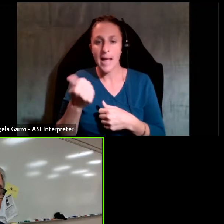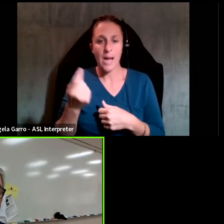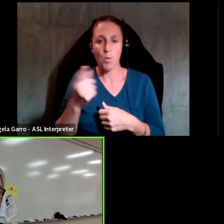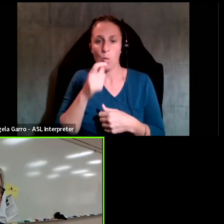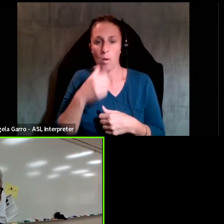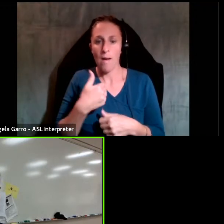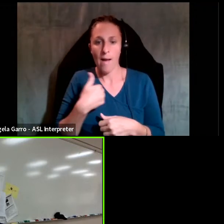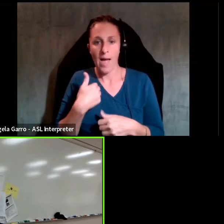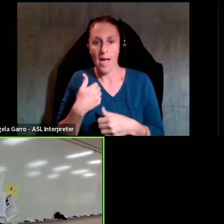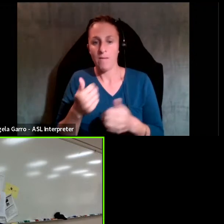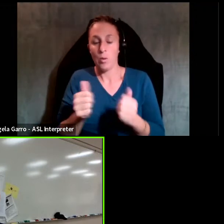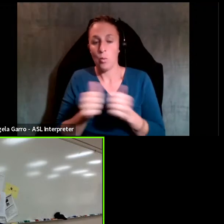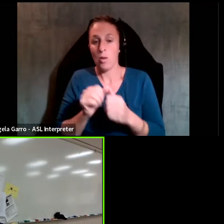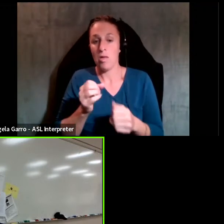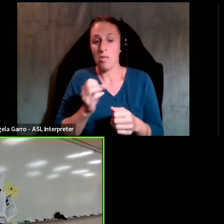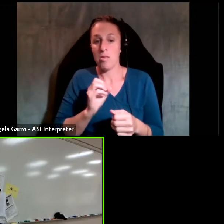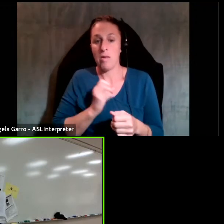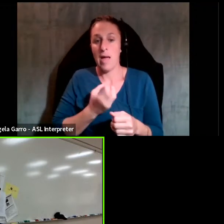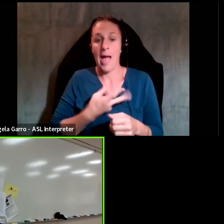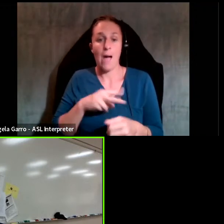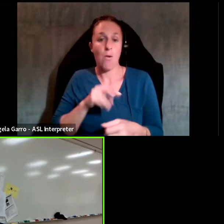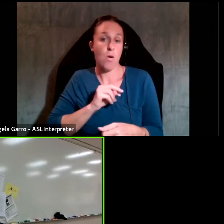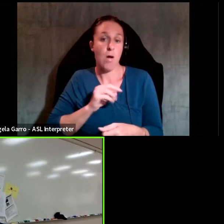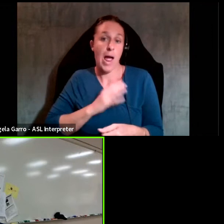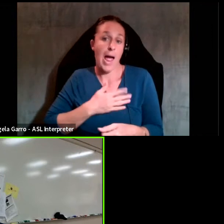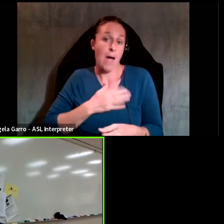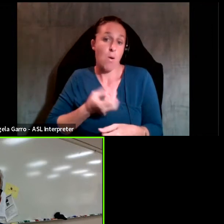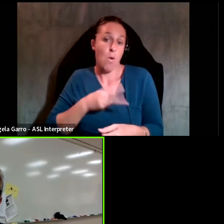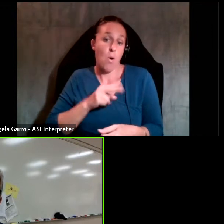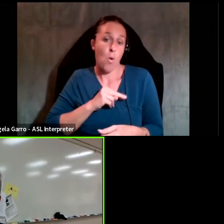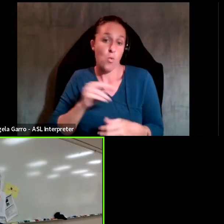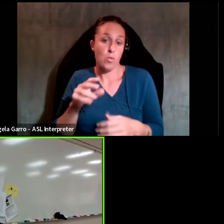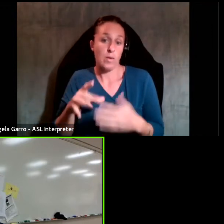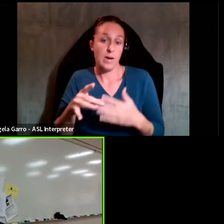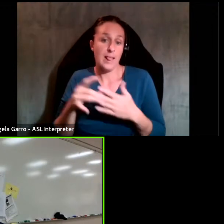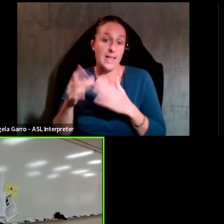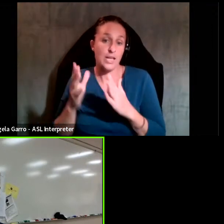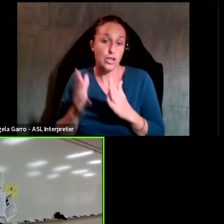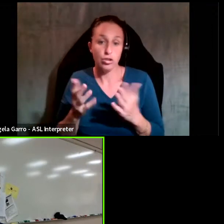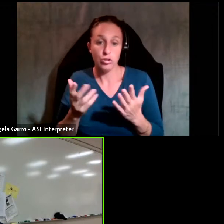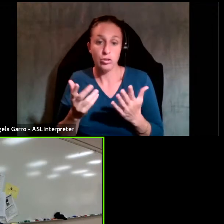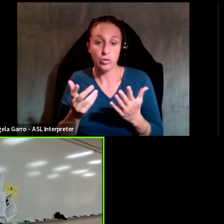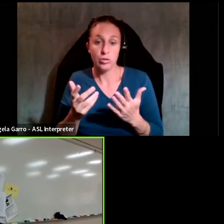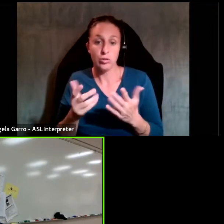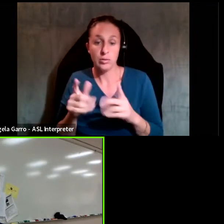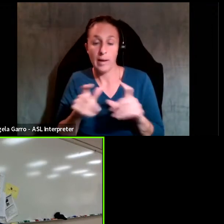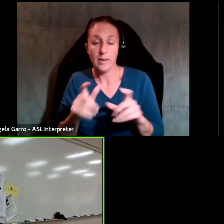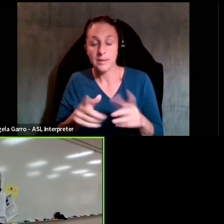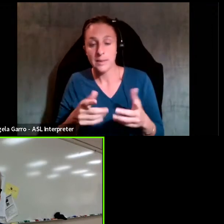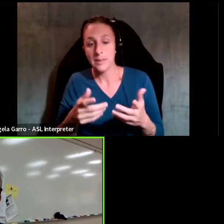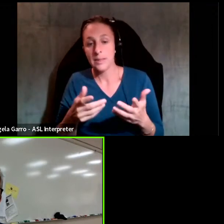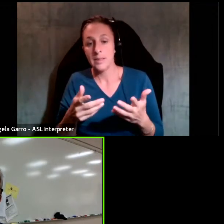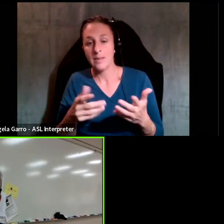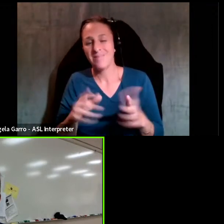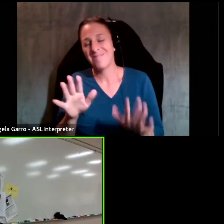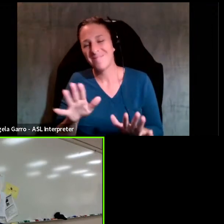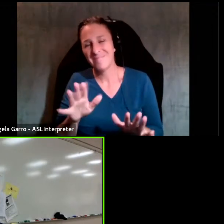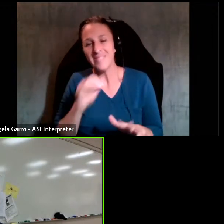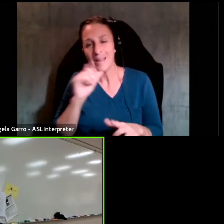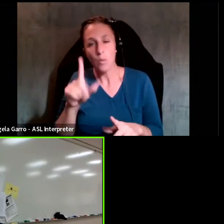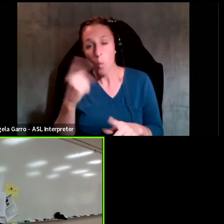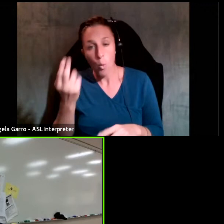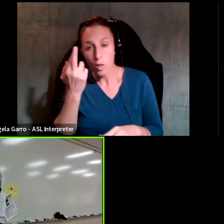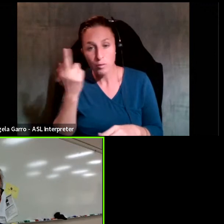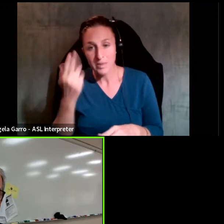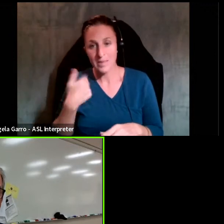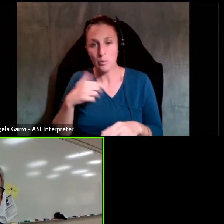our own members, our own leaders asking. Well, I shouldn't say that's the only reason we chose